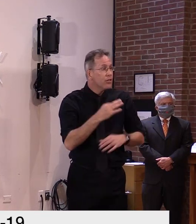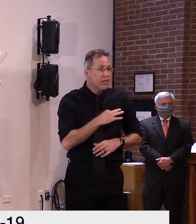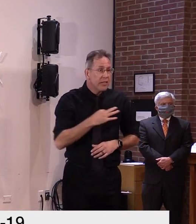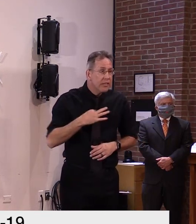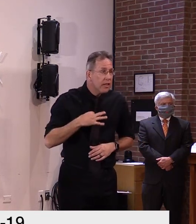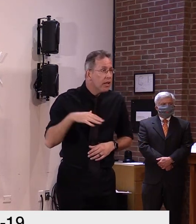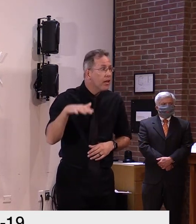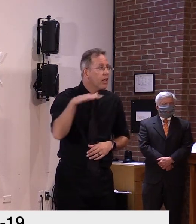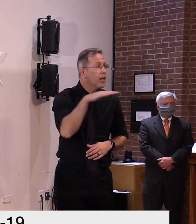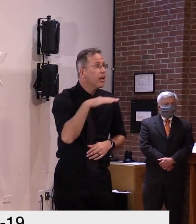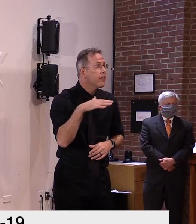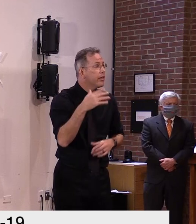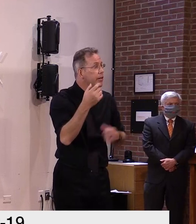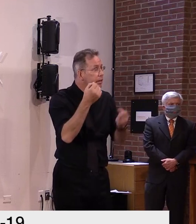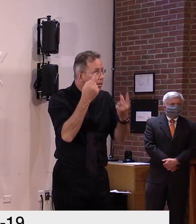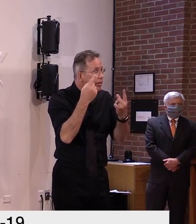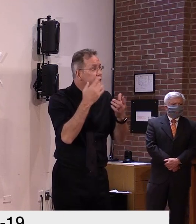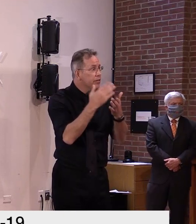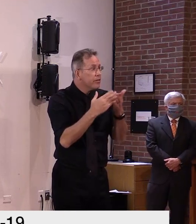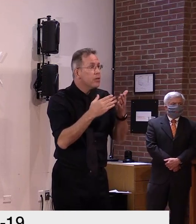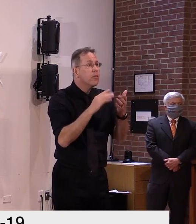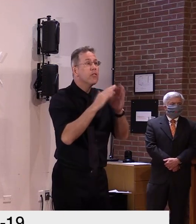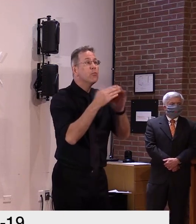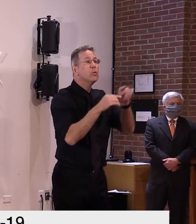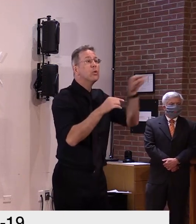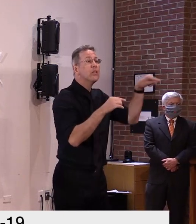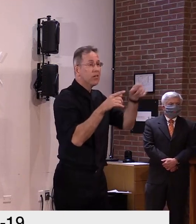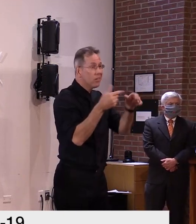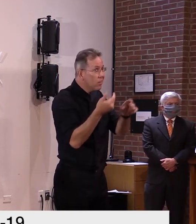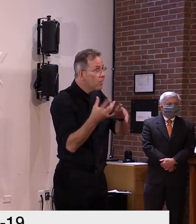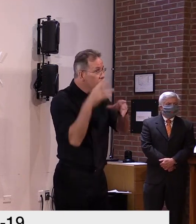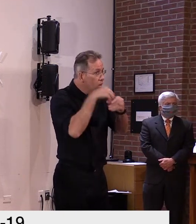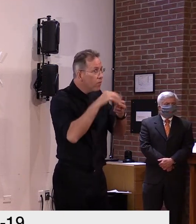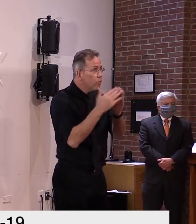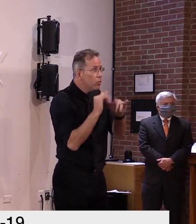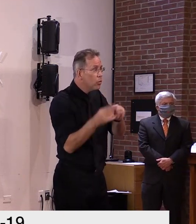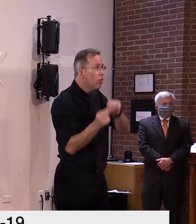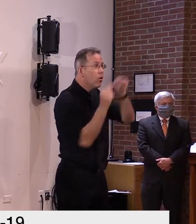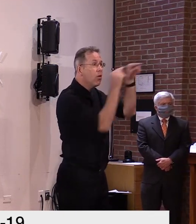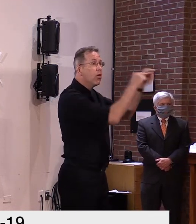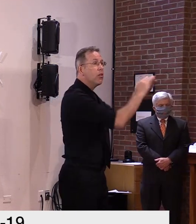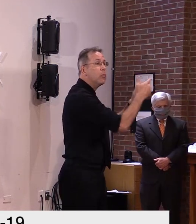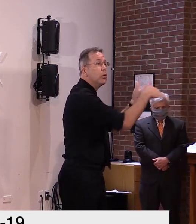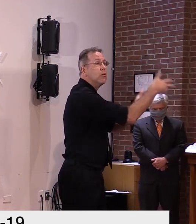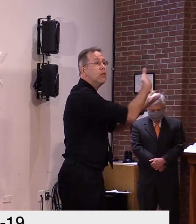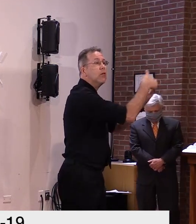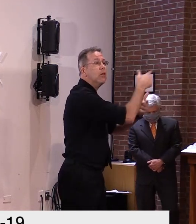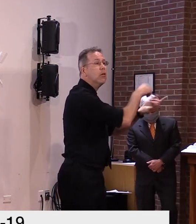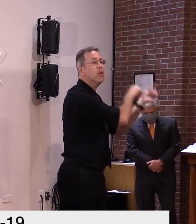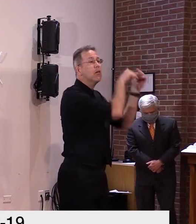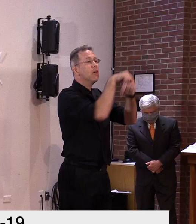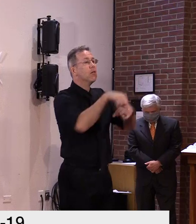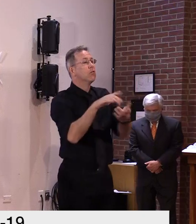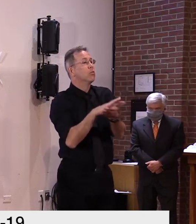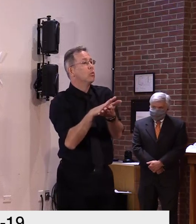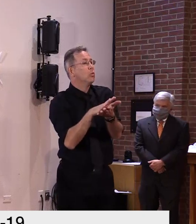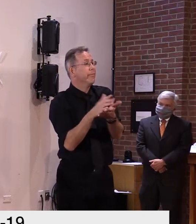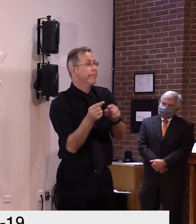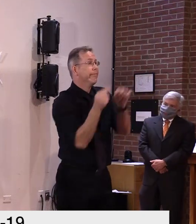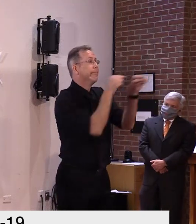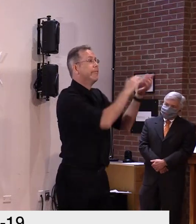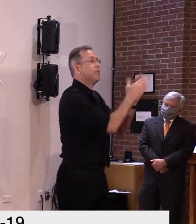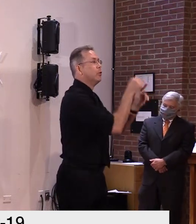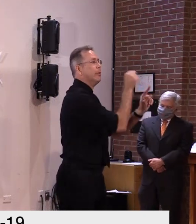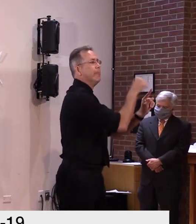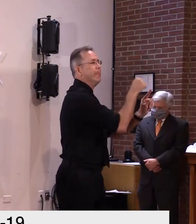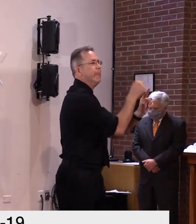communities in Vermont. So as long as those communities remain with such a low prevalence of virus, as you saw on our update